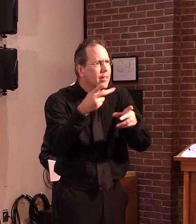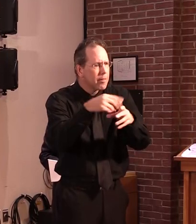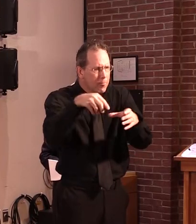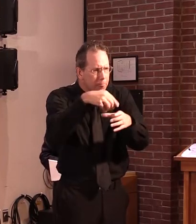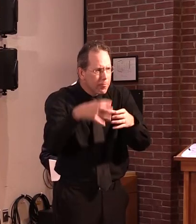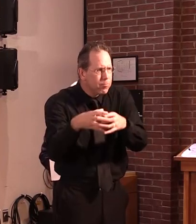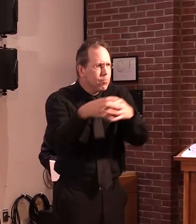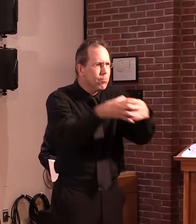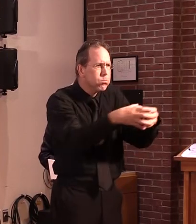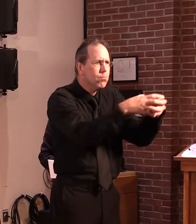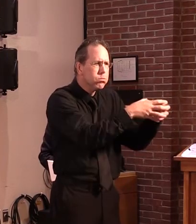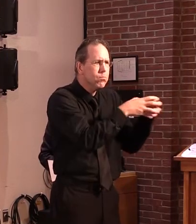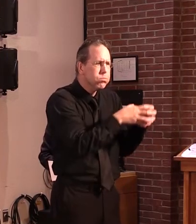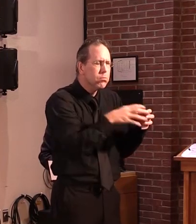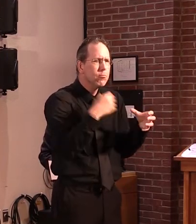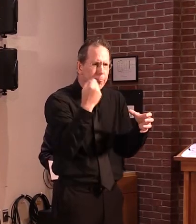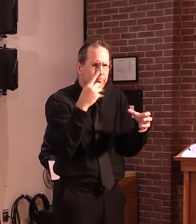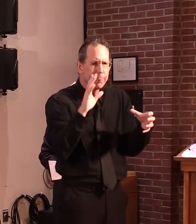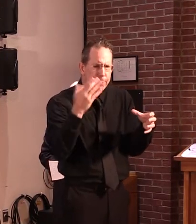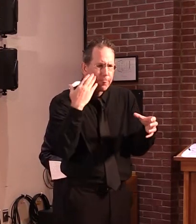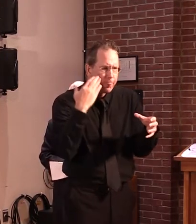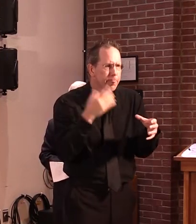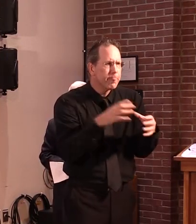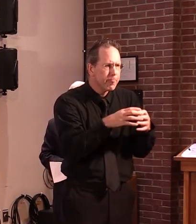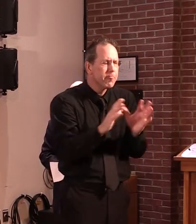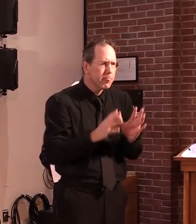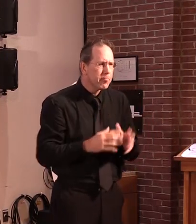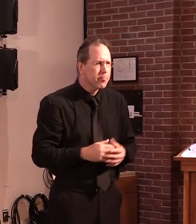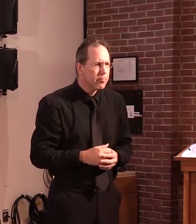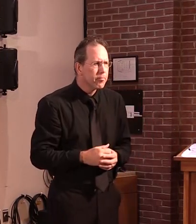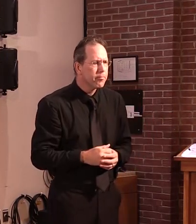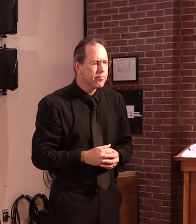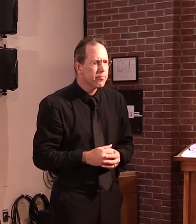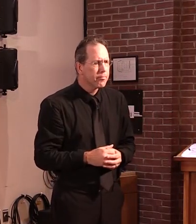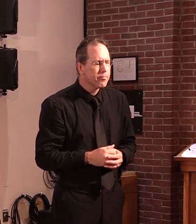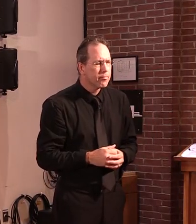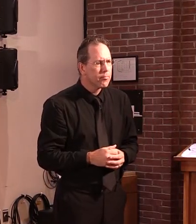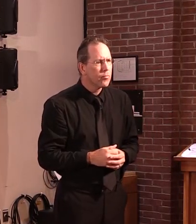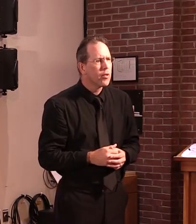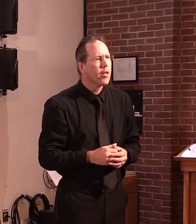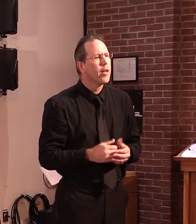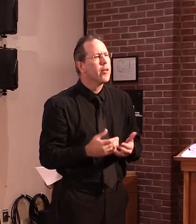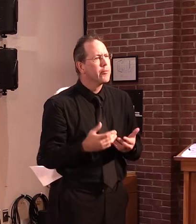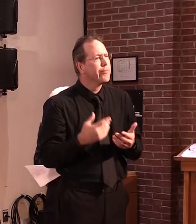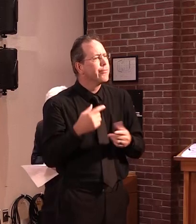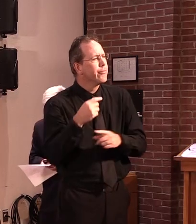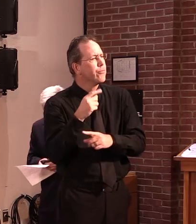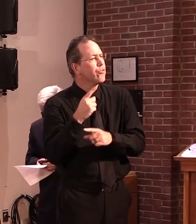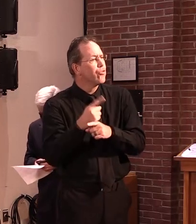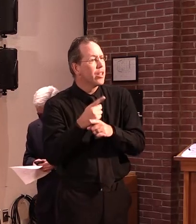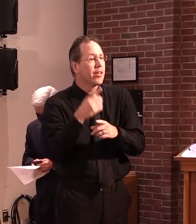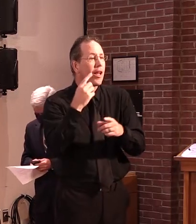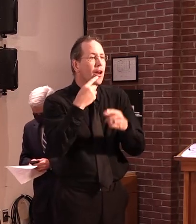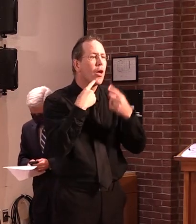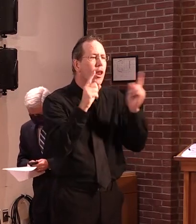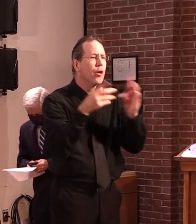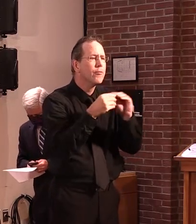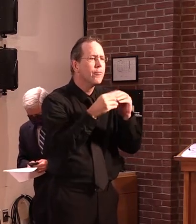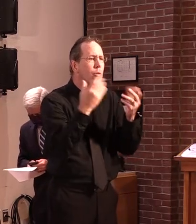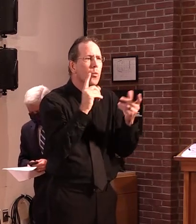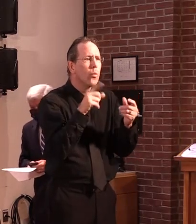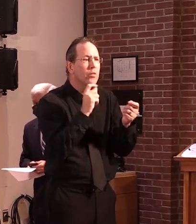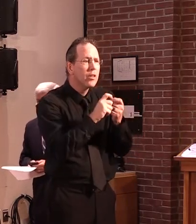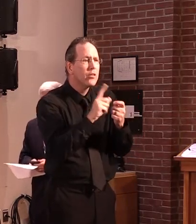we can also for our district. We can also publicly right now announce exactly where testing is